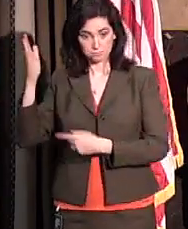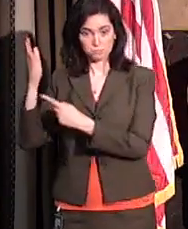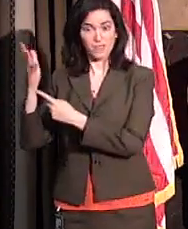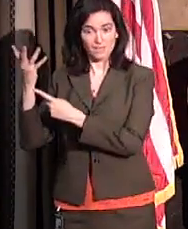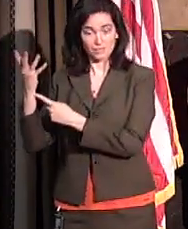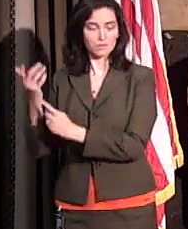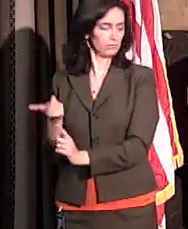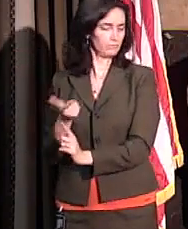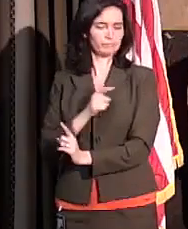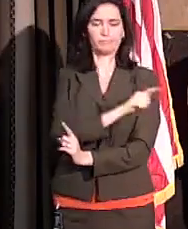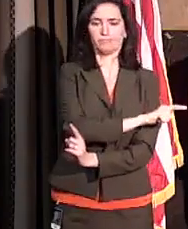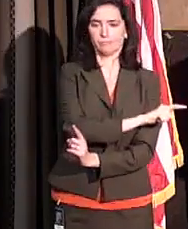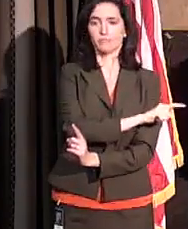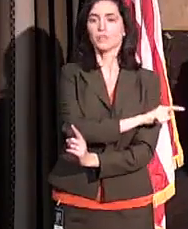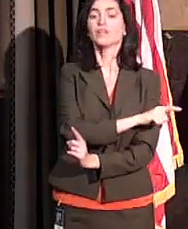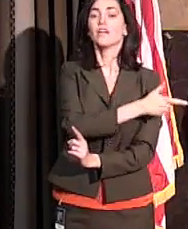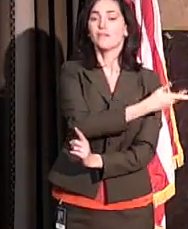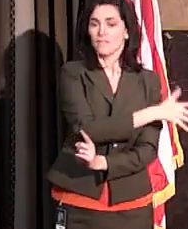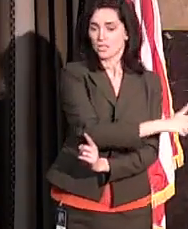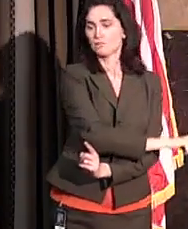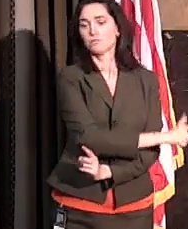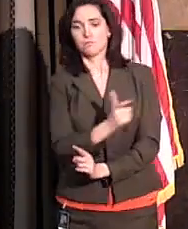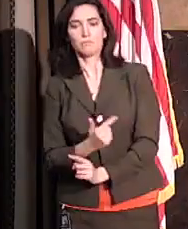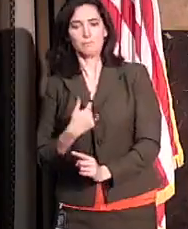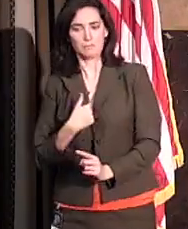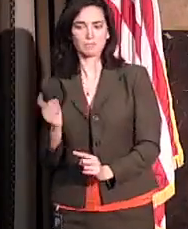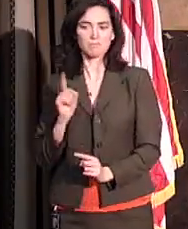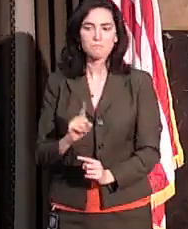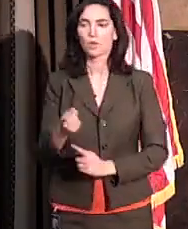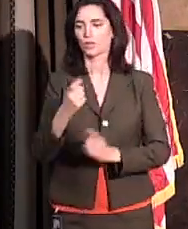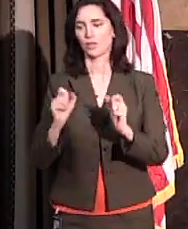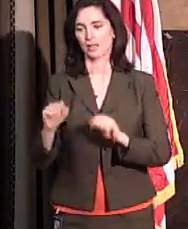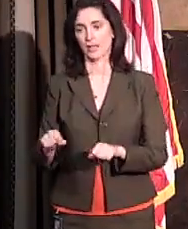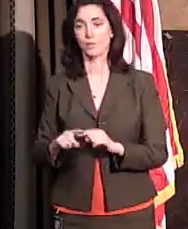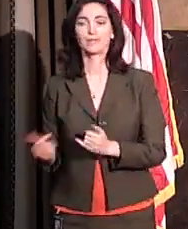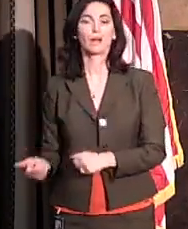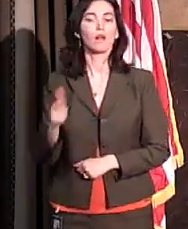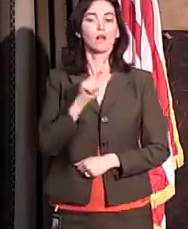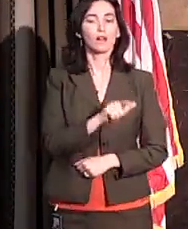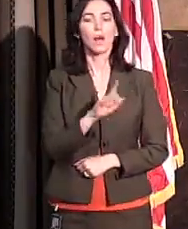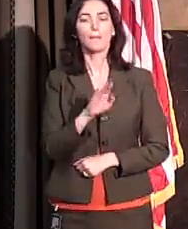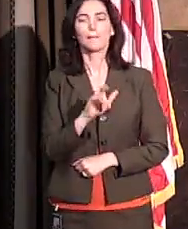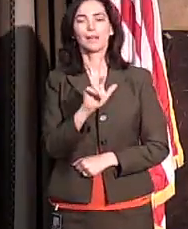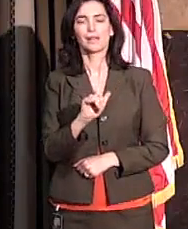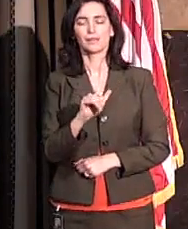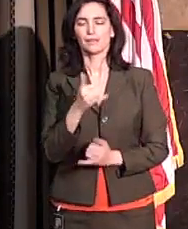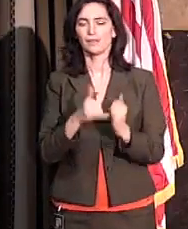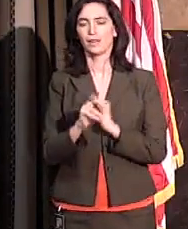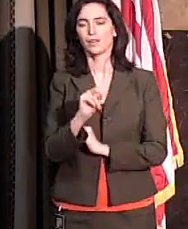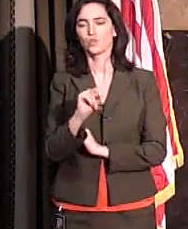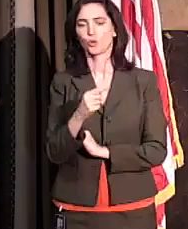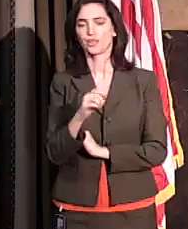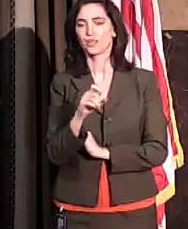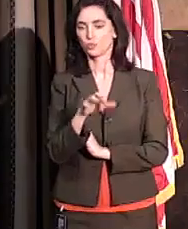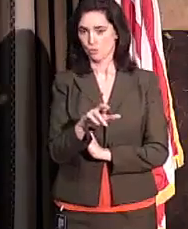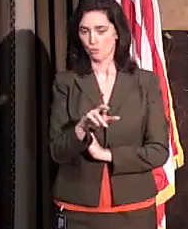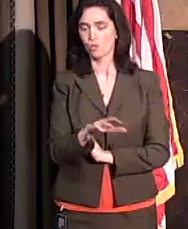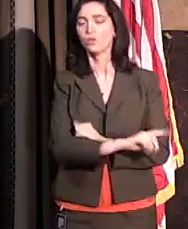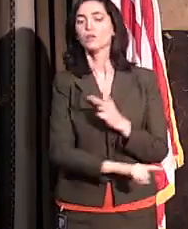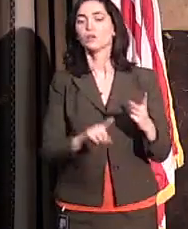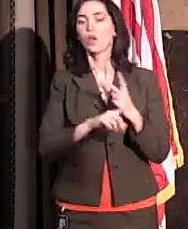to the podium, but I'll be followed now by Lieutenant Governor Billy Nungesser. He will be followed by